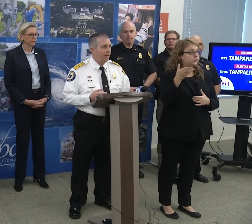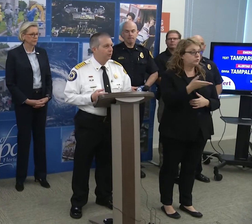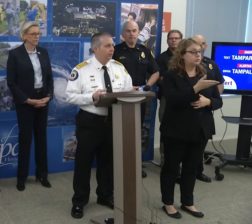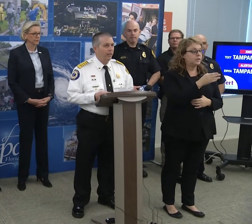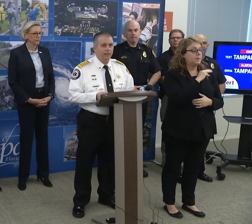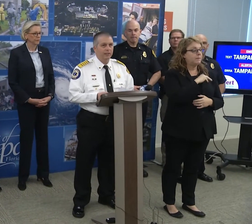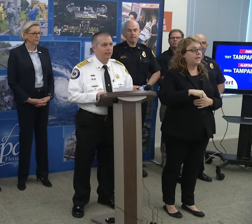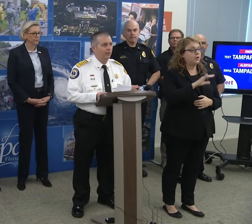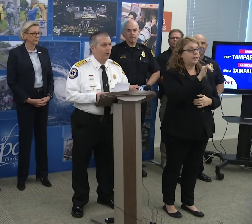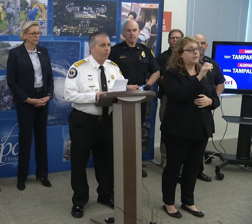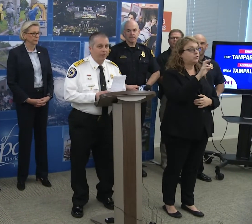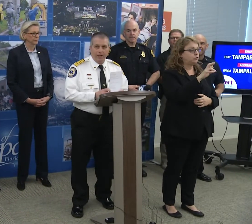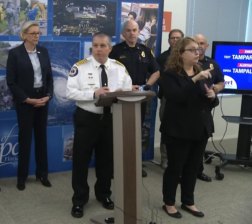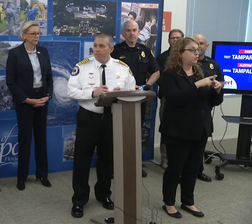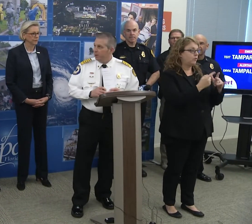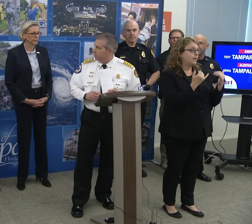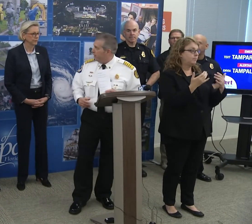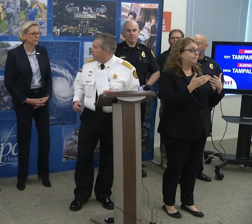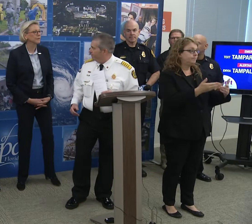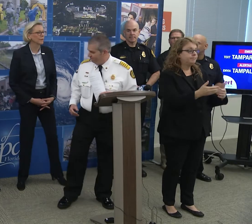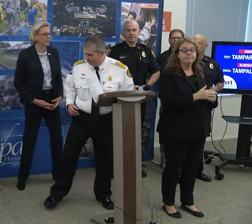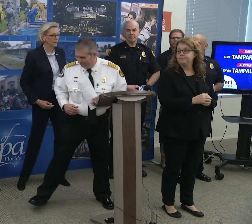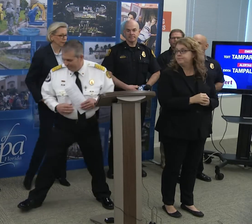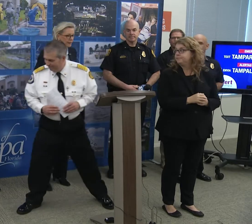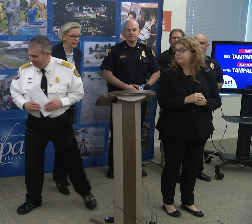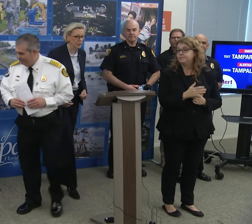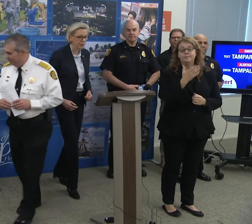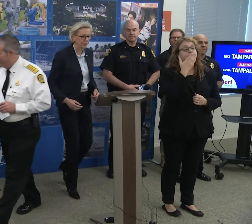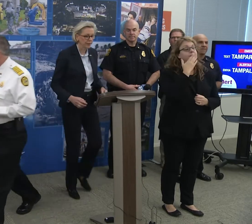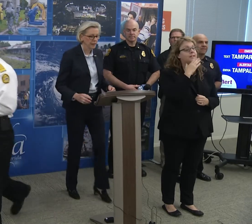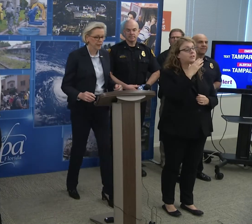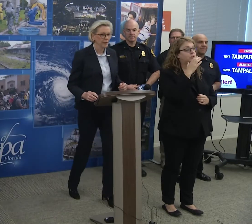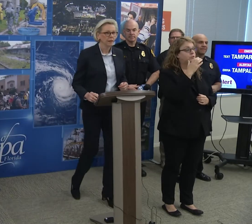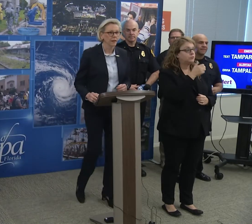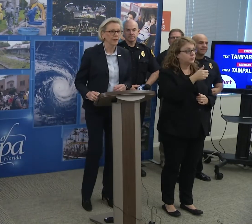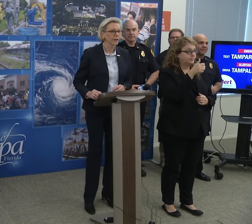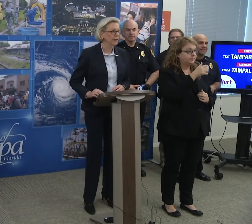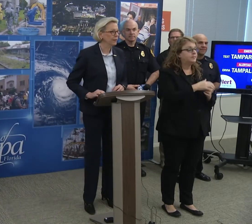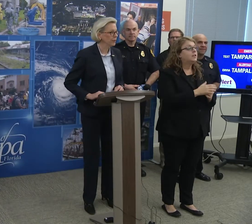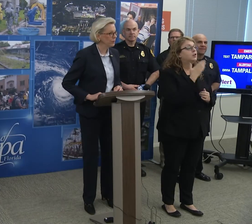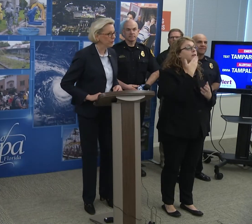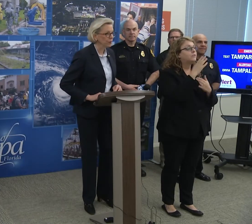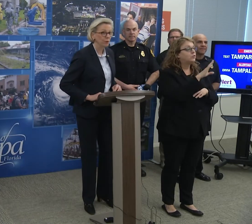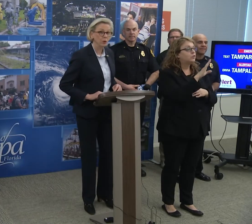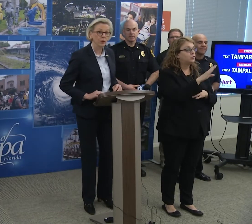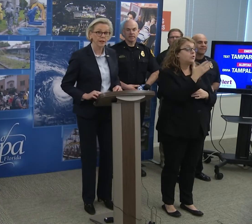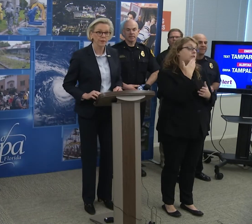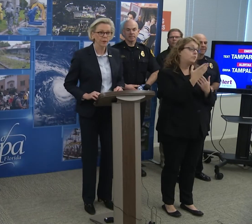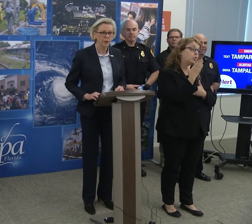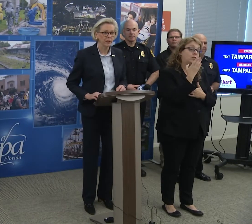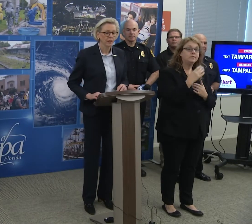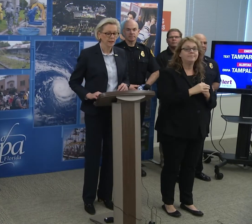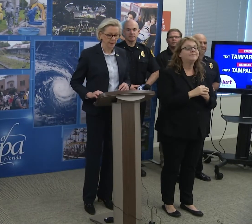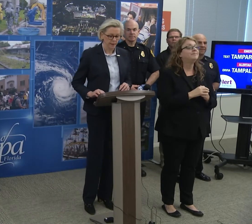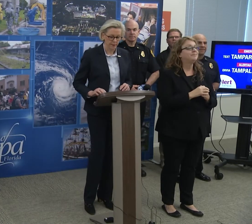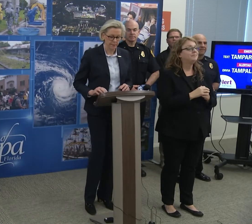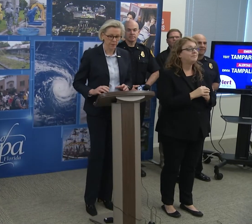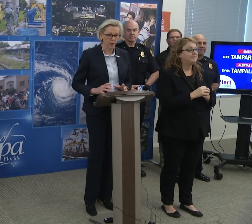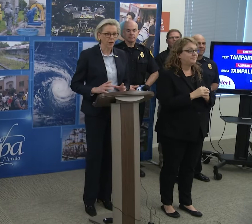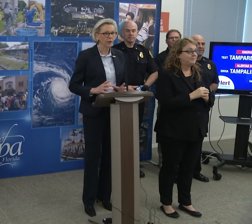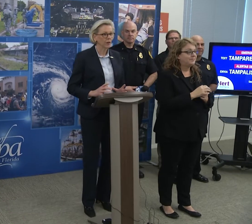Mayor Castor to get this kicked off. Thank you very much, Mayor. Thank you, Chief. All right, good afternoon or good morning, everyone.